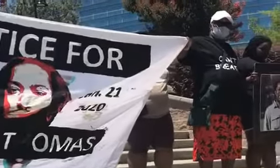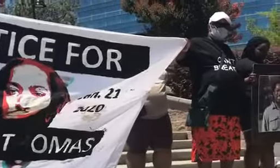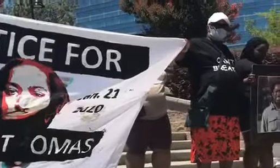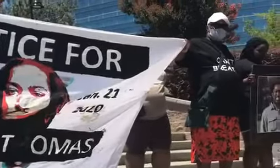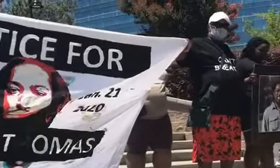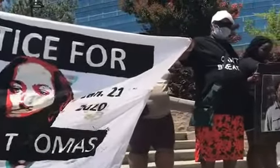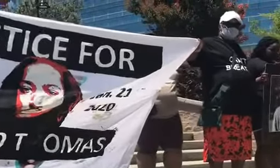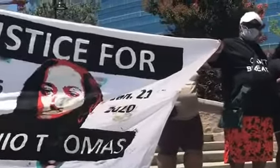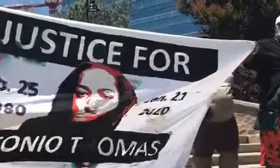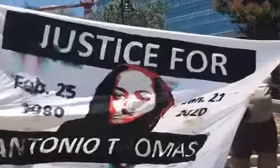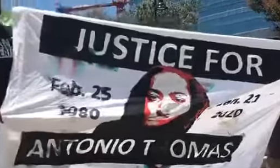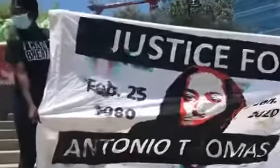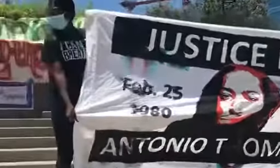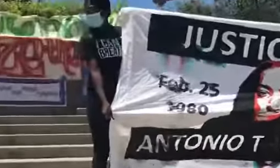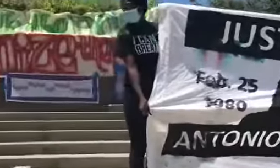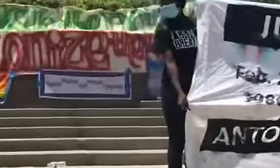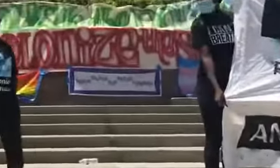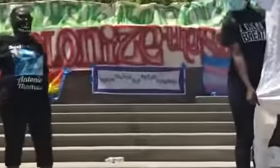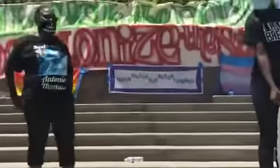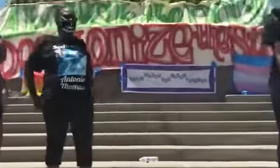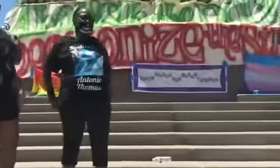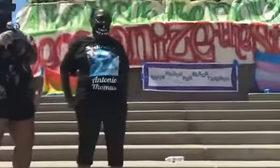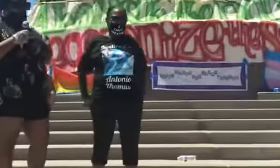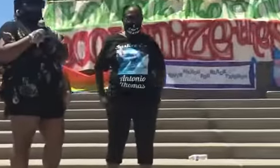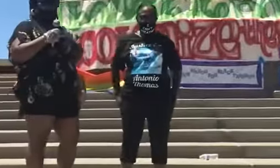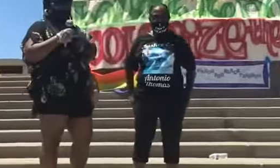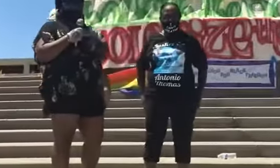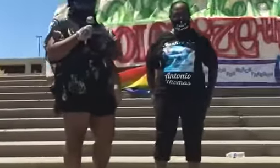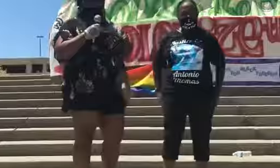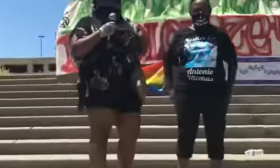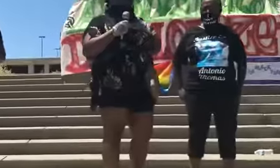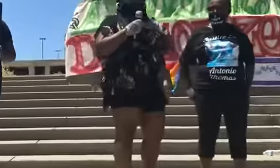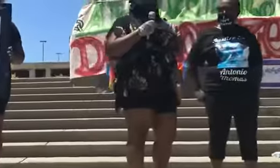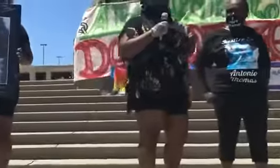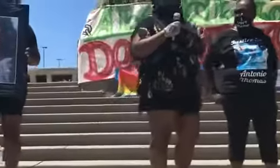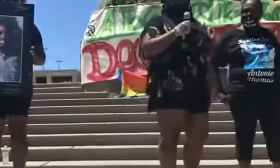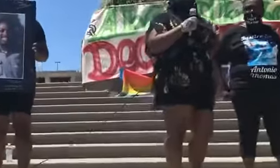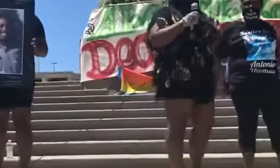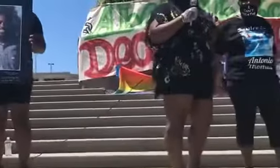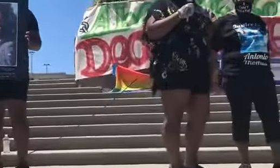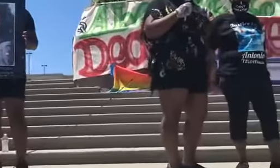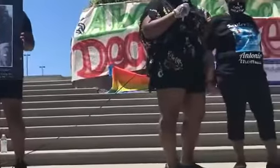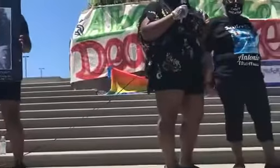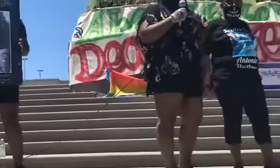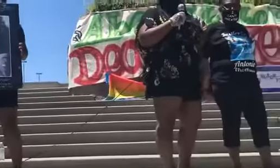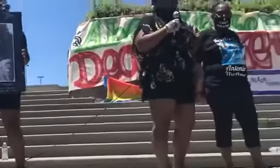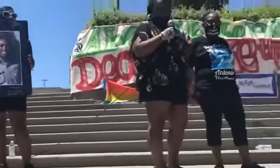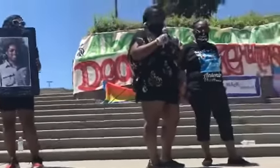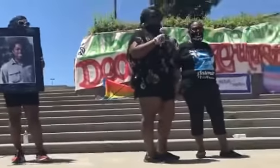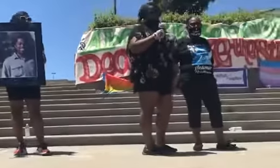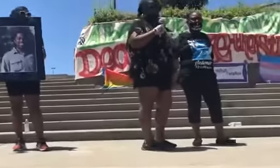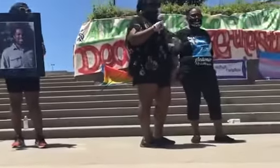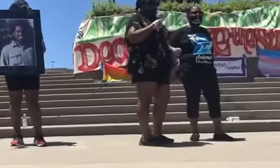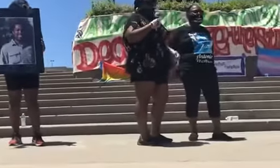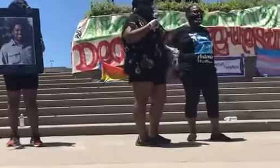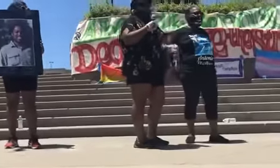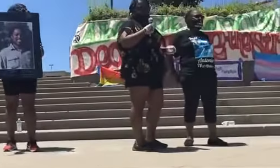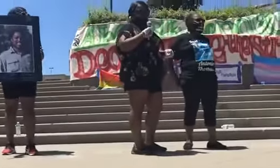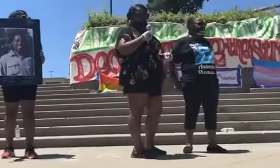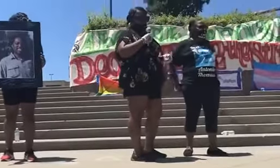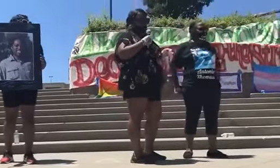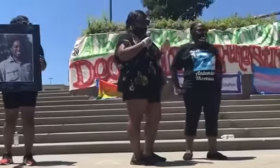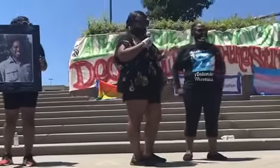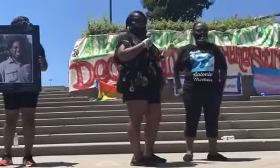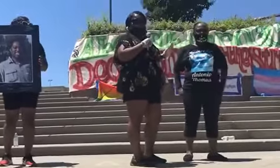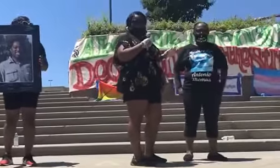but in our favor, we had a family member that was residing at that resident. So long story